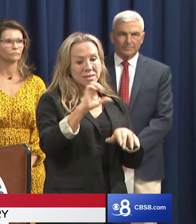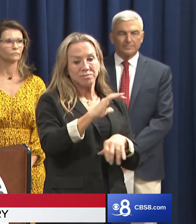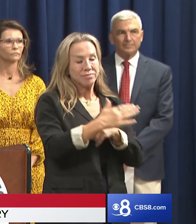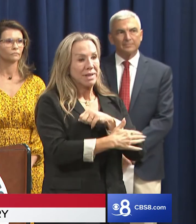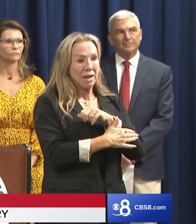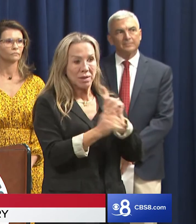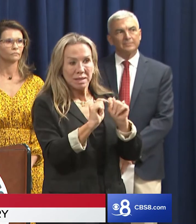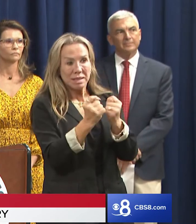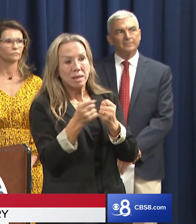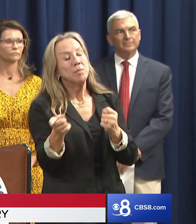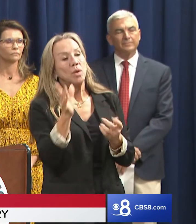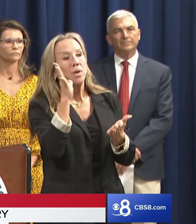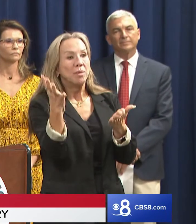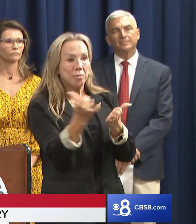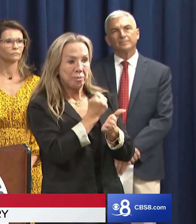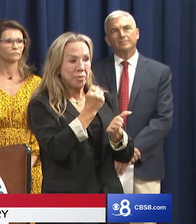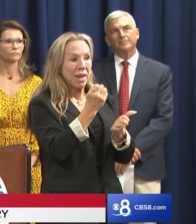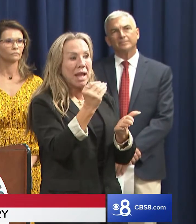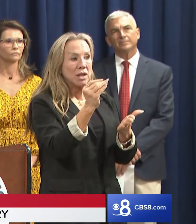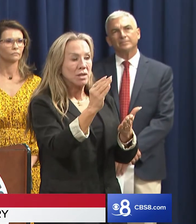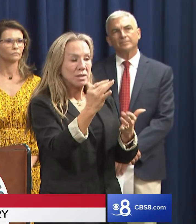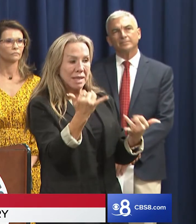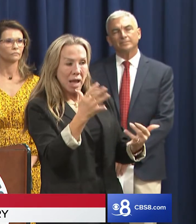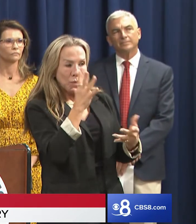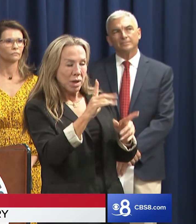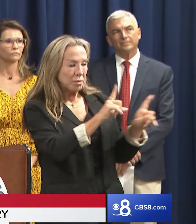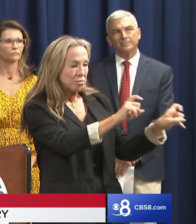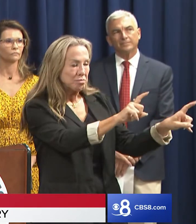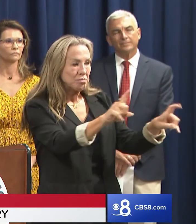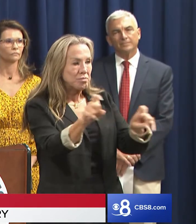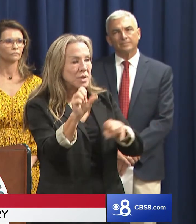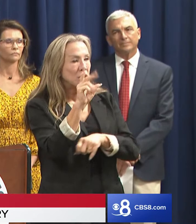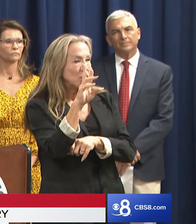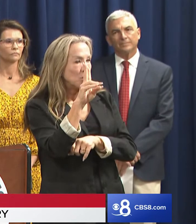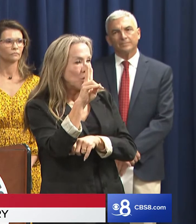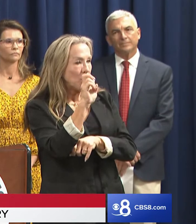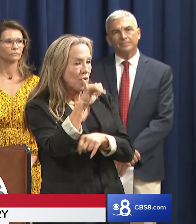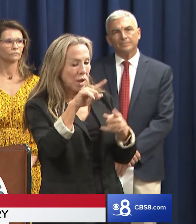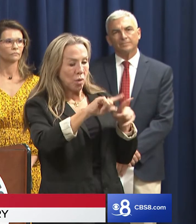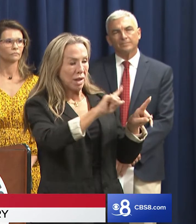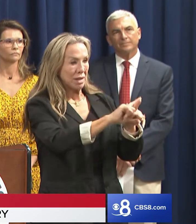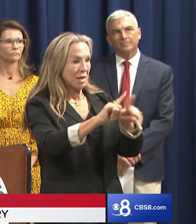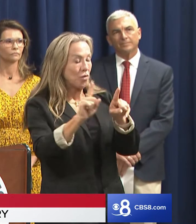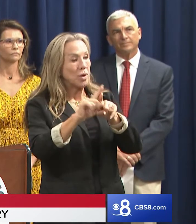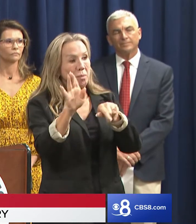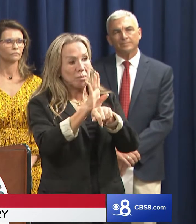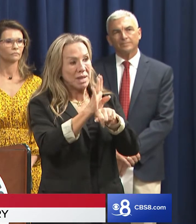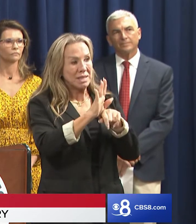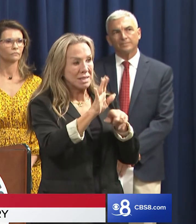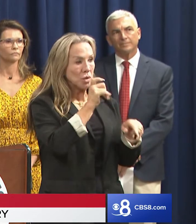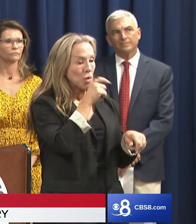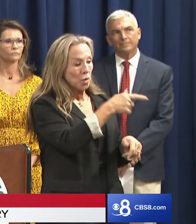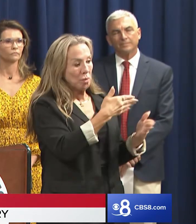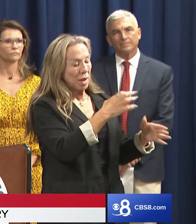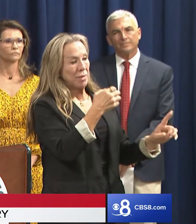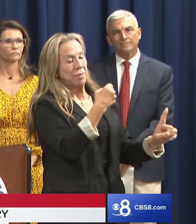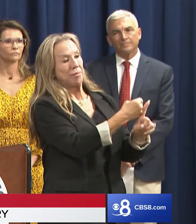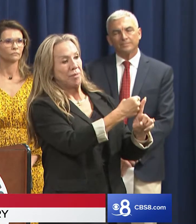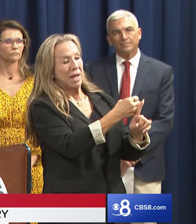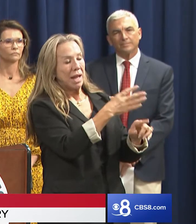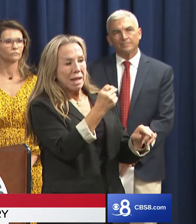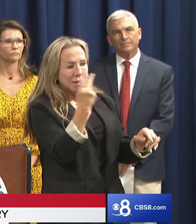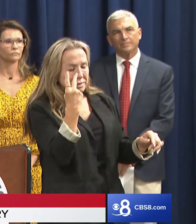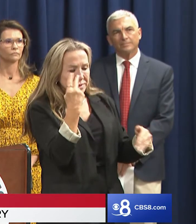be having an opportunity to share a survey with impacted businesses to be able to document the impact and